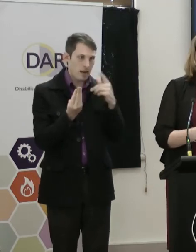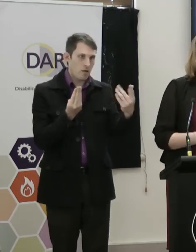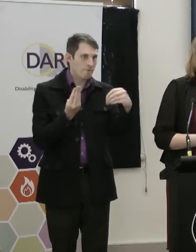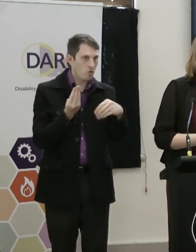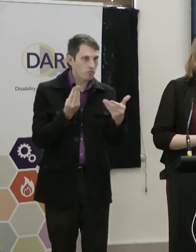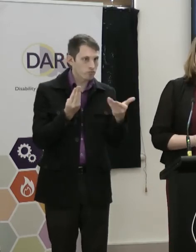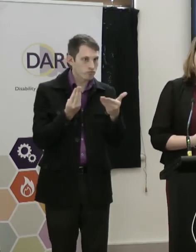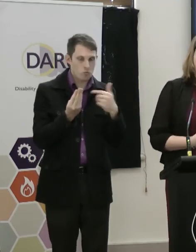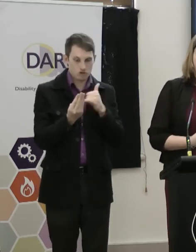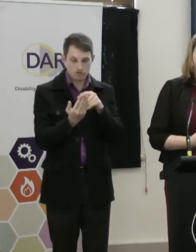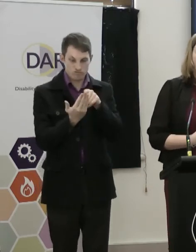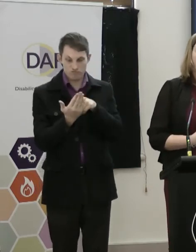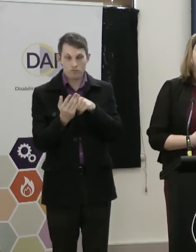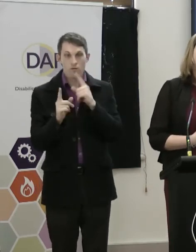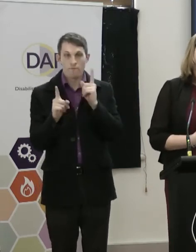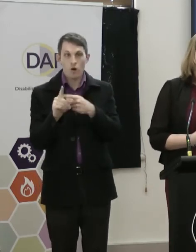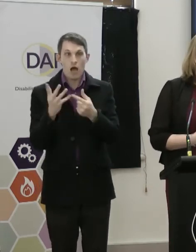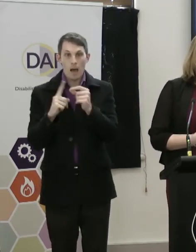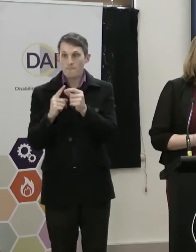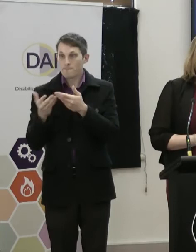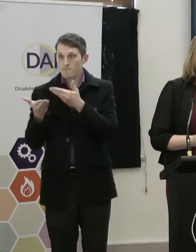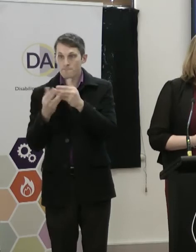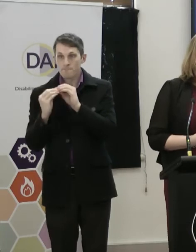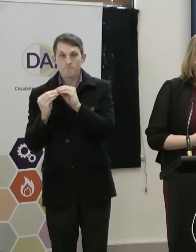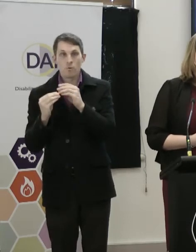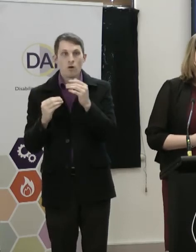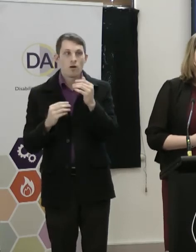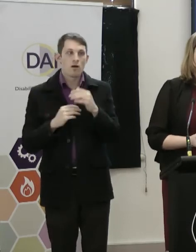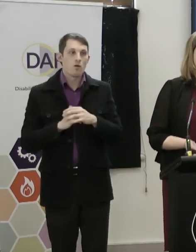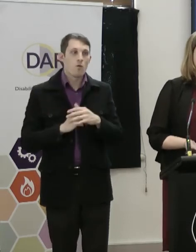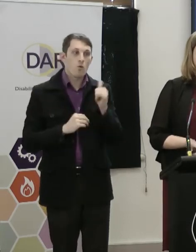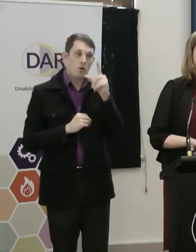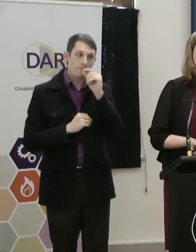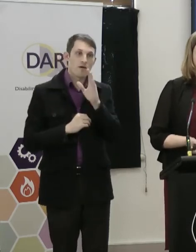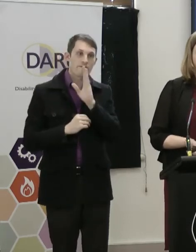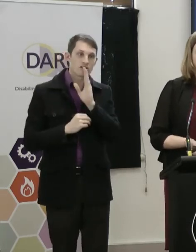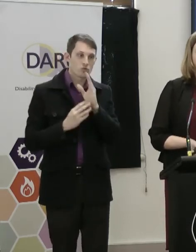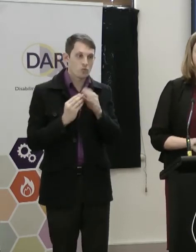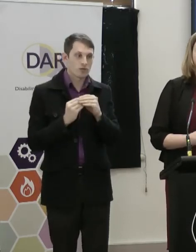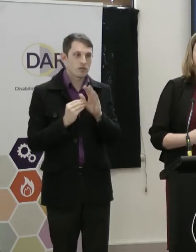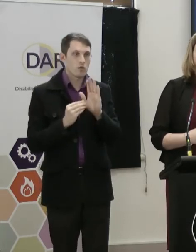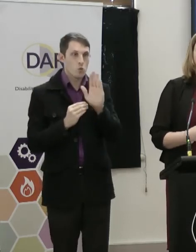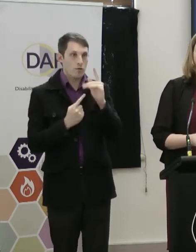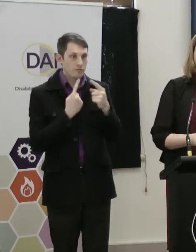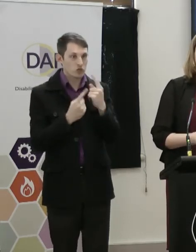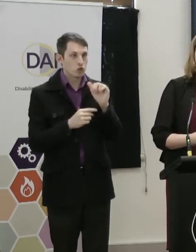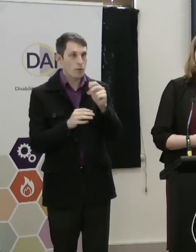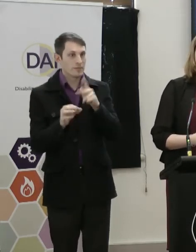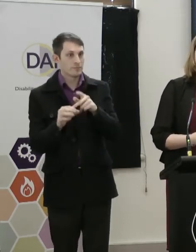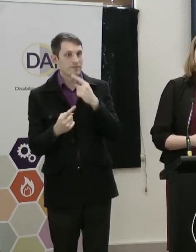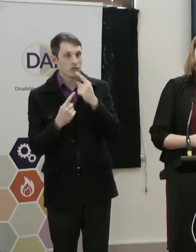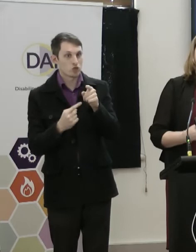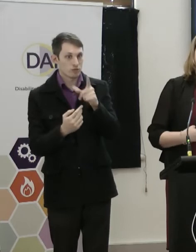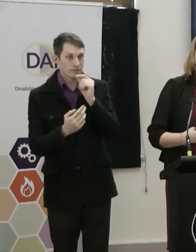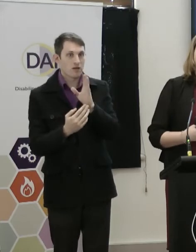that issue with the provider. Or it can be confidential, where your information or the participant's information is withheld from the